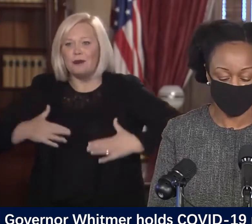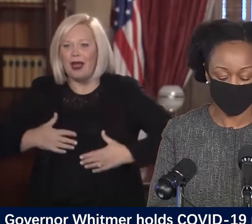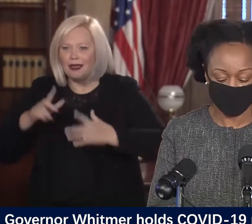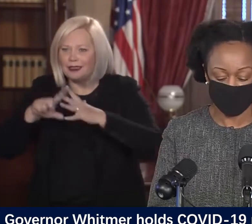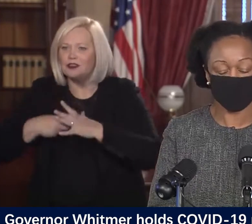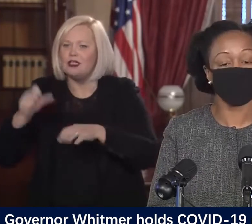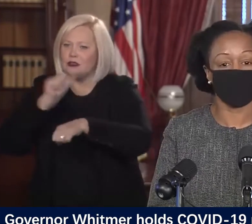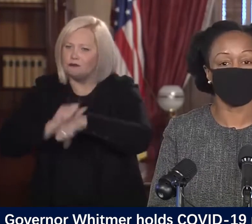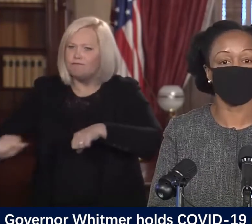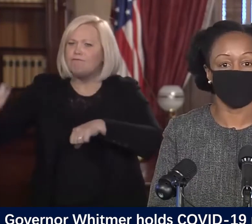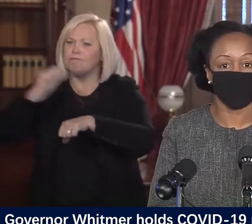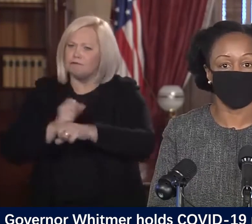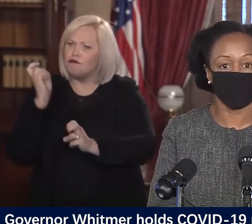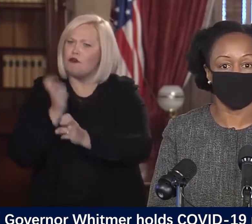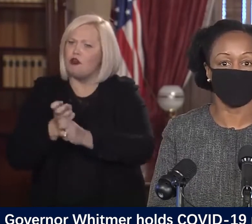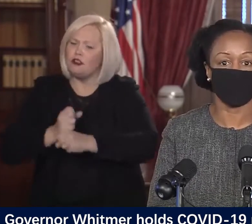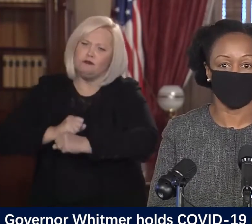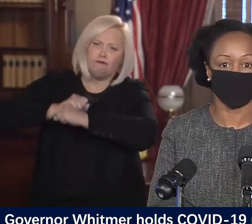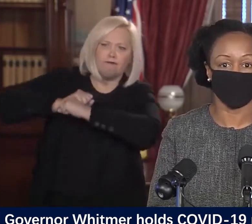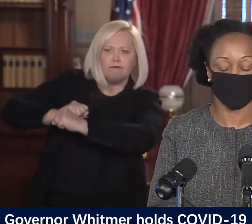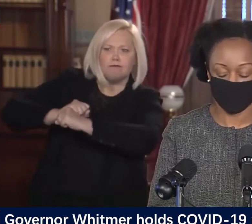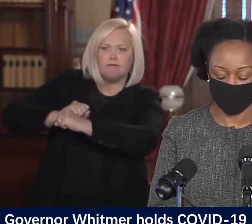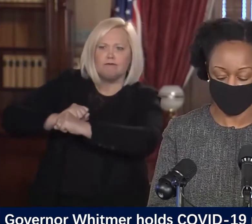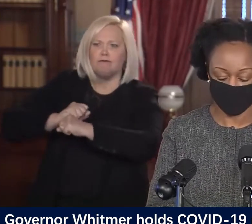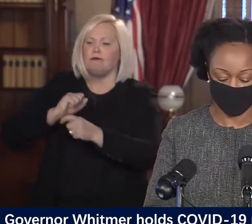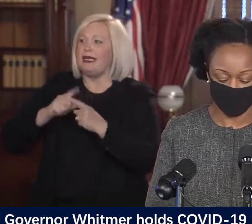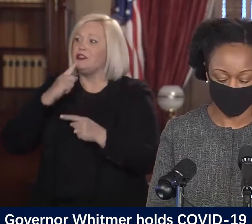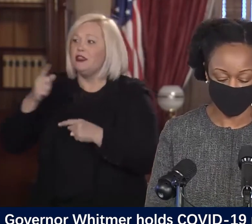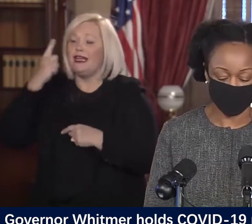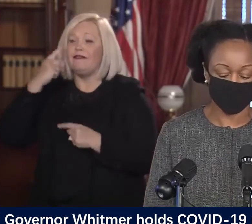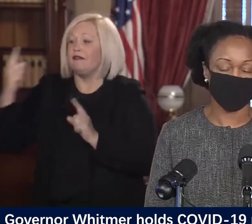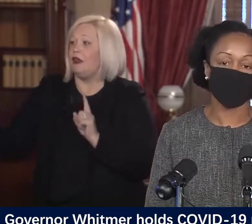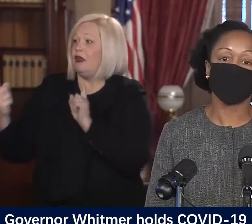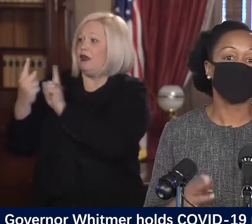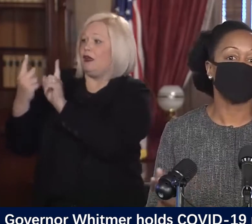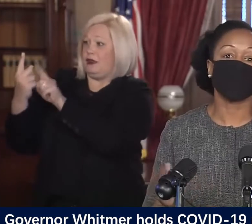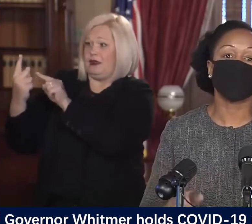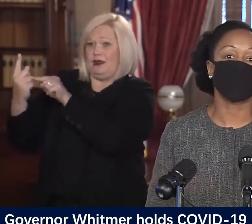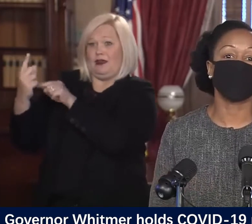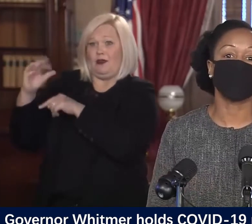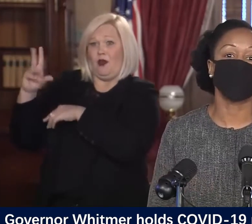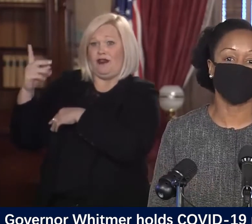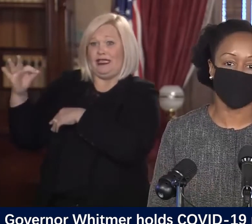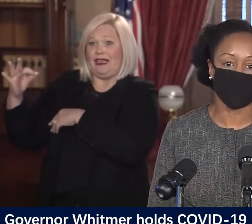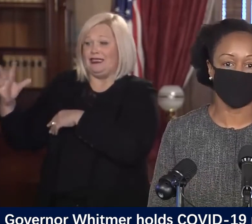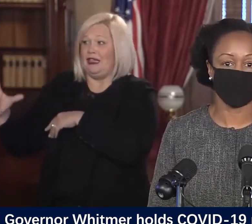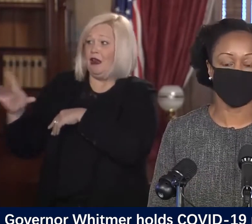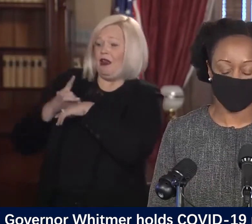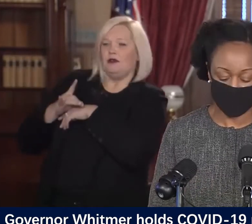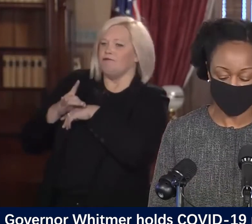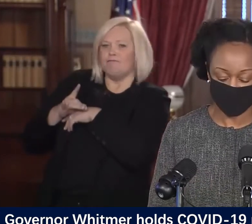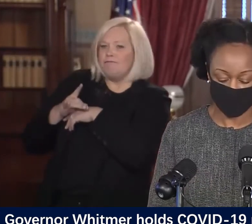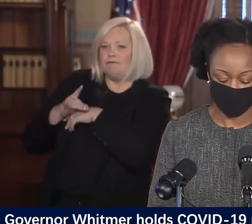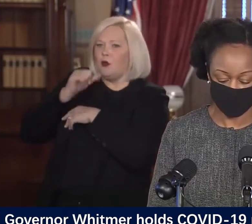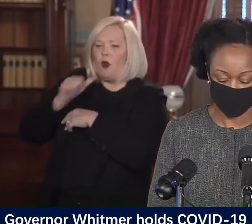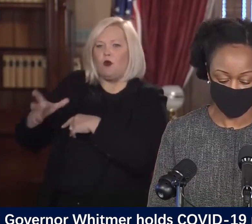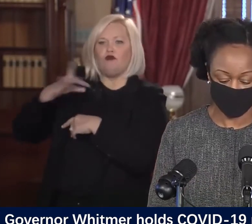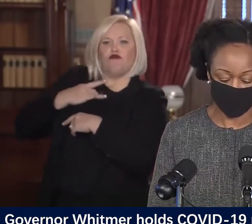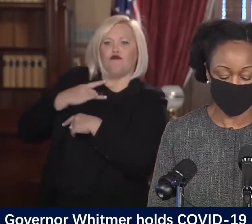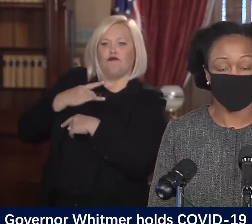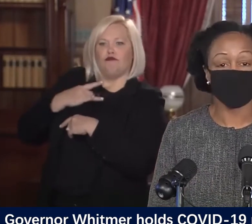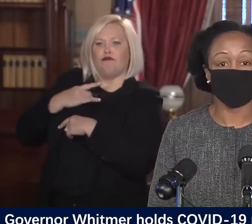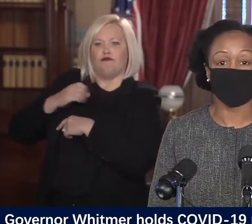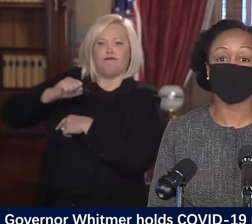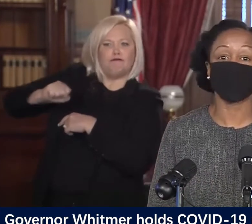preparing to fight this virus off if it comes into contact with it. This is just the simple science of how vaccines